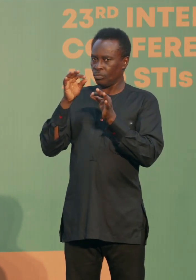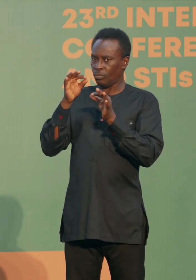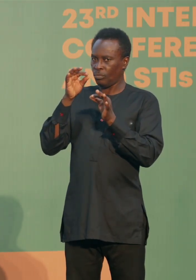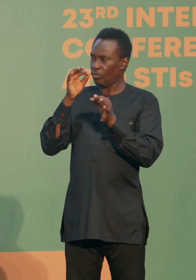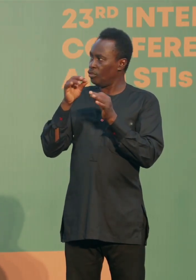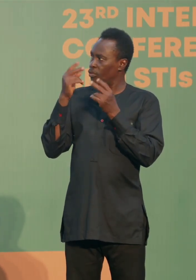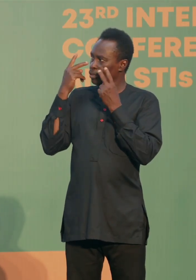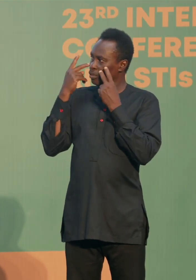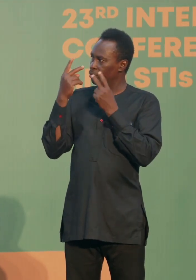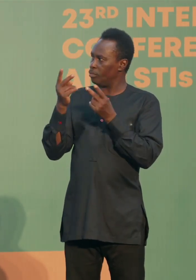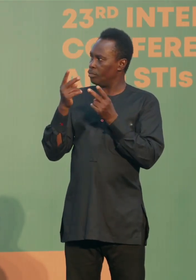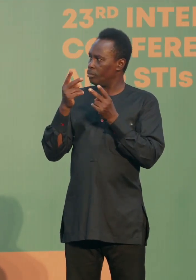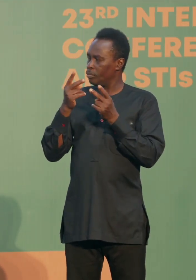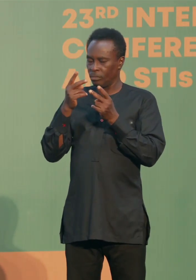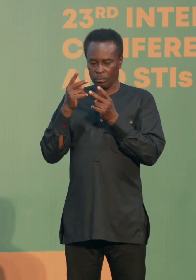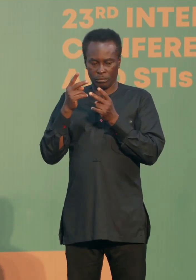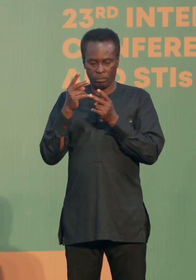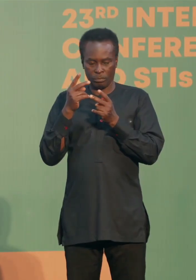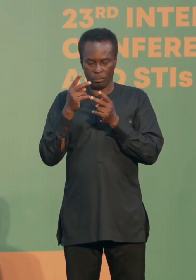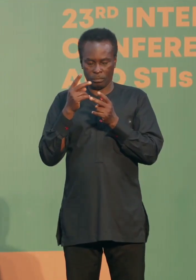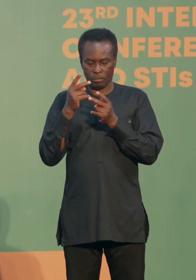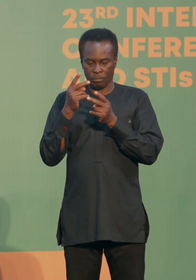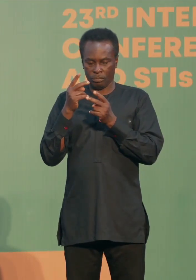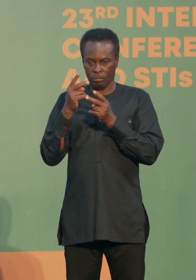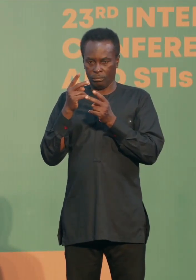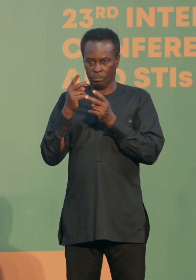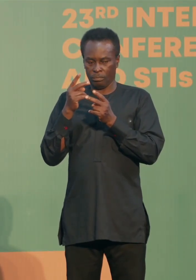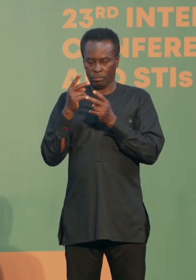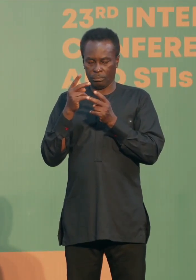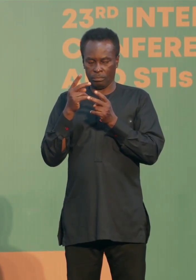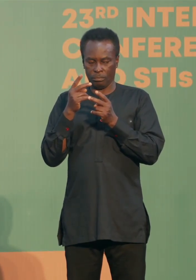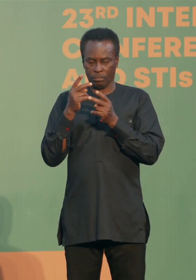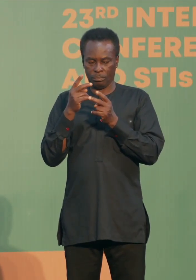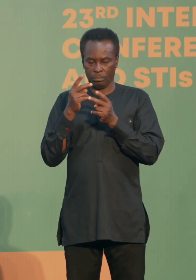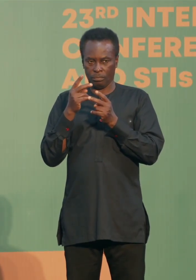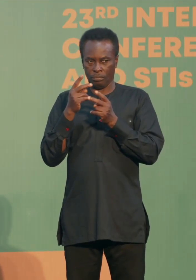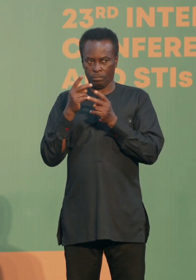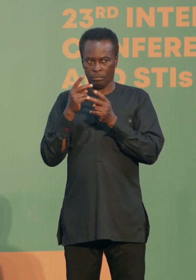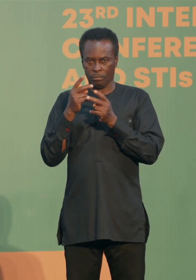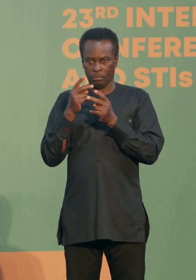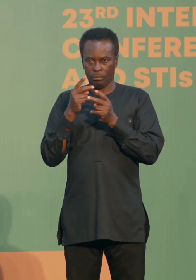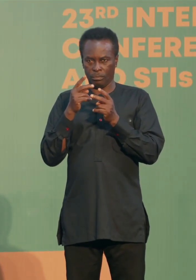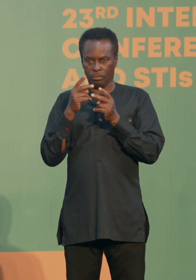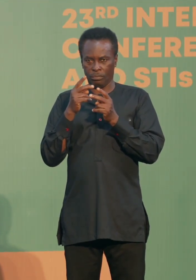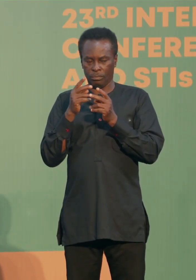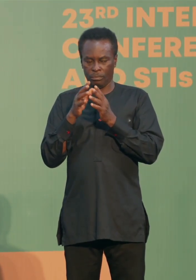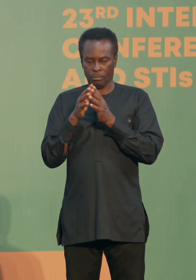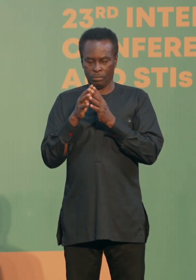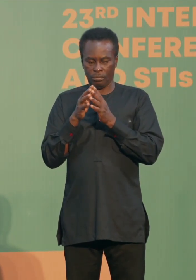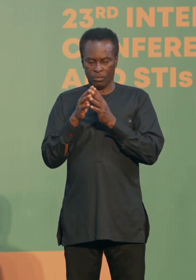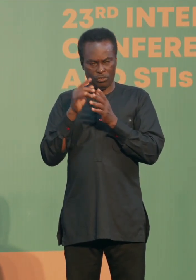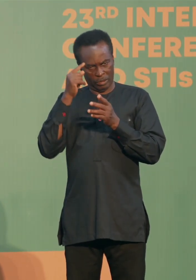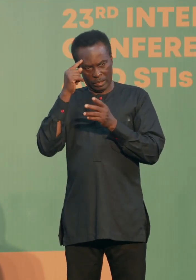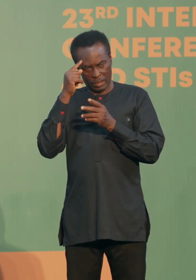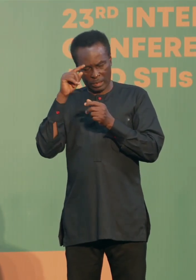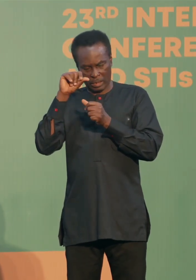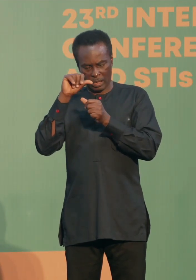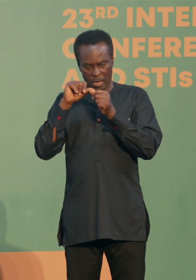after 10 or 20 years, she's got cancer on the right side. And so the thing about it is